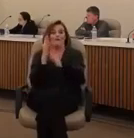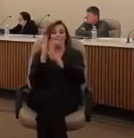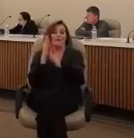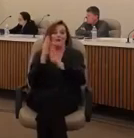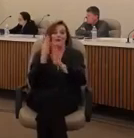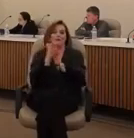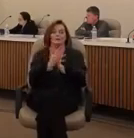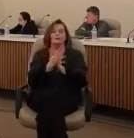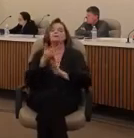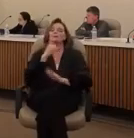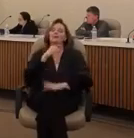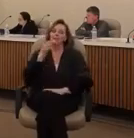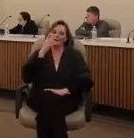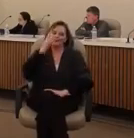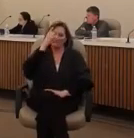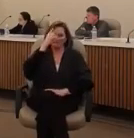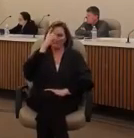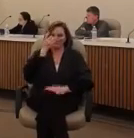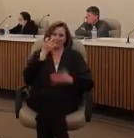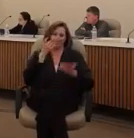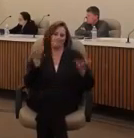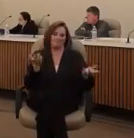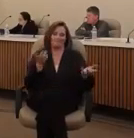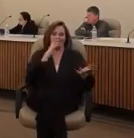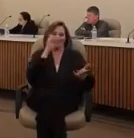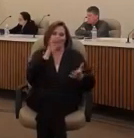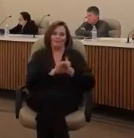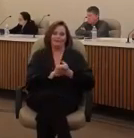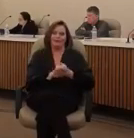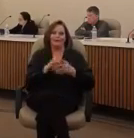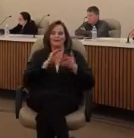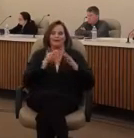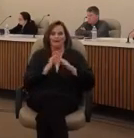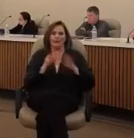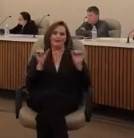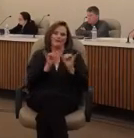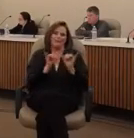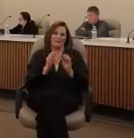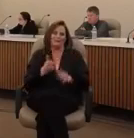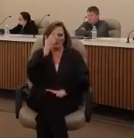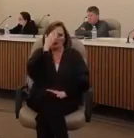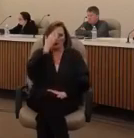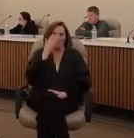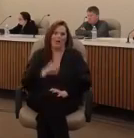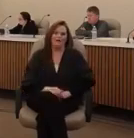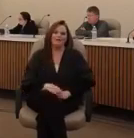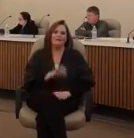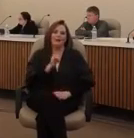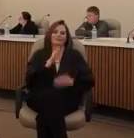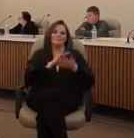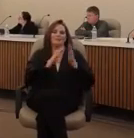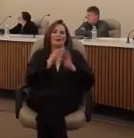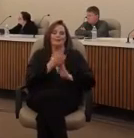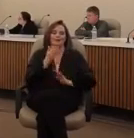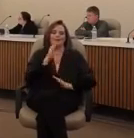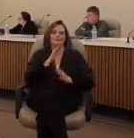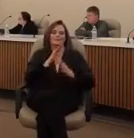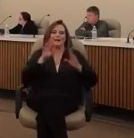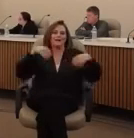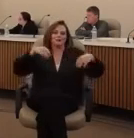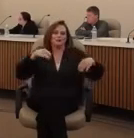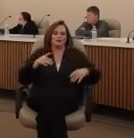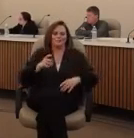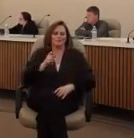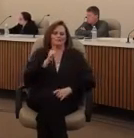have demonstrated, and frankly, you have a town engineer, this is sort of common knowledge that change to a convenience store use does not generate